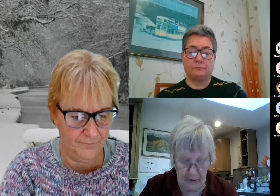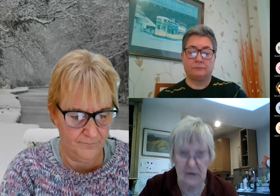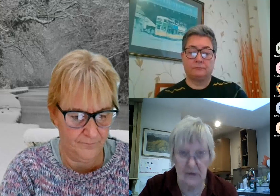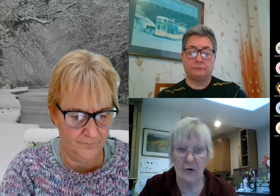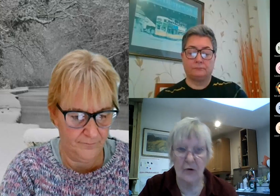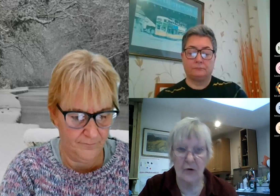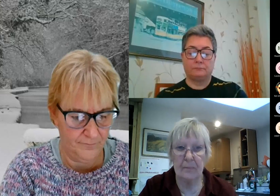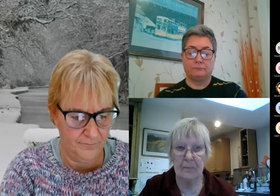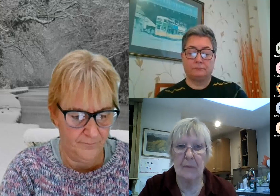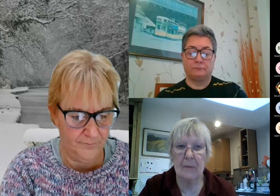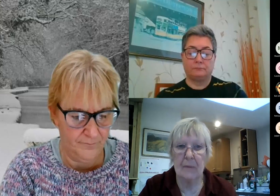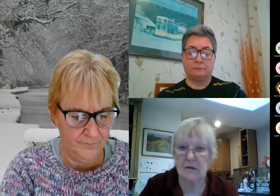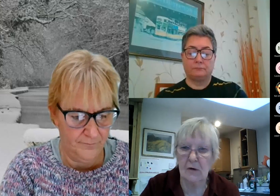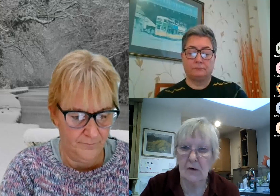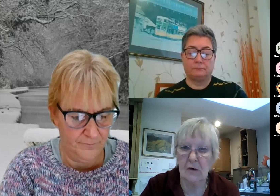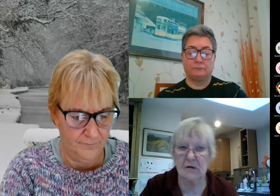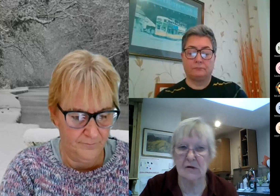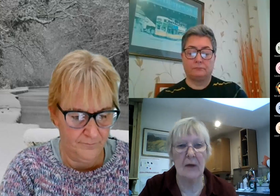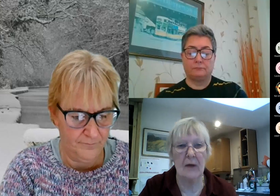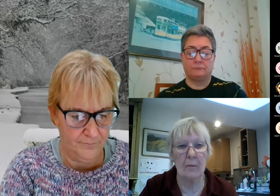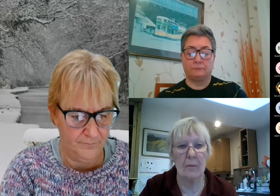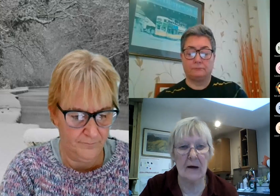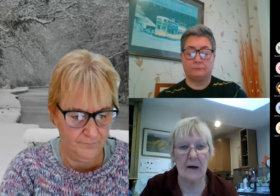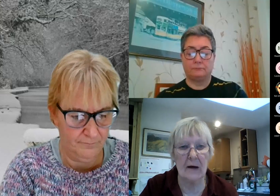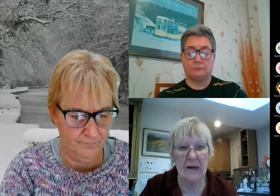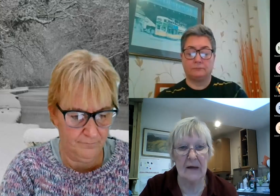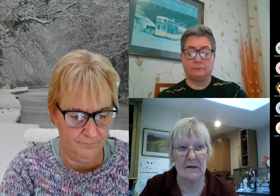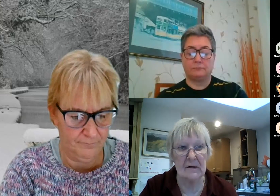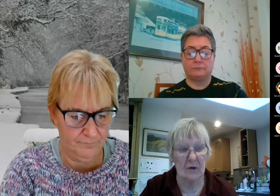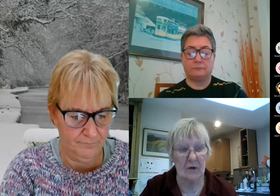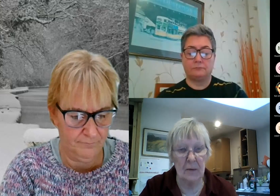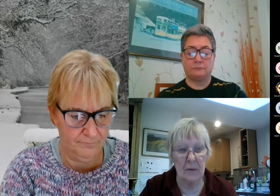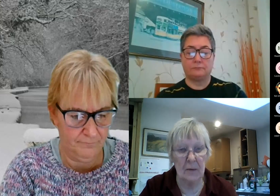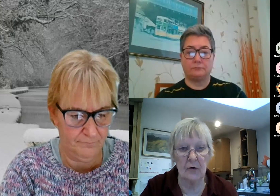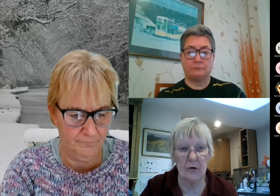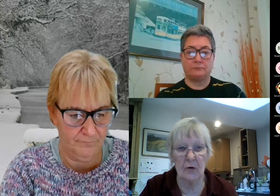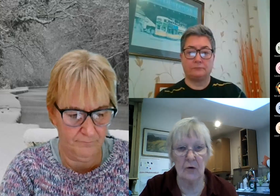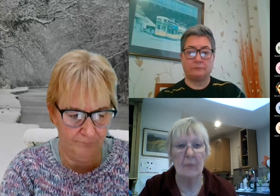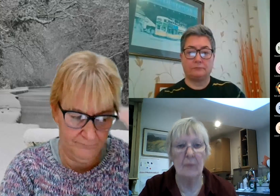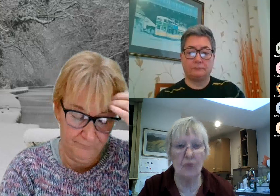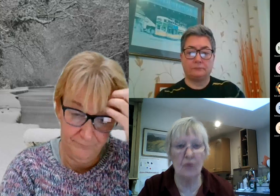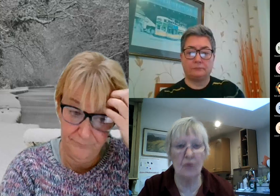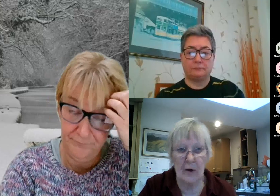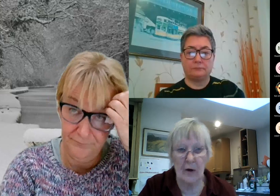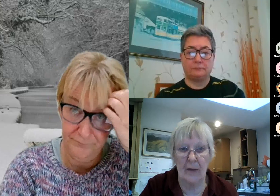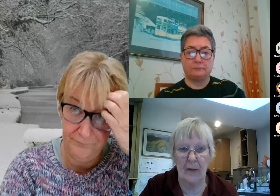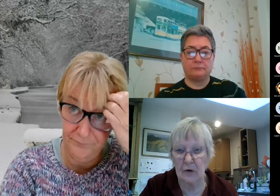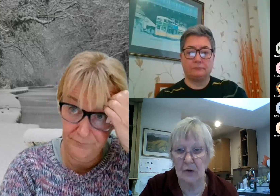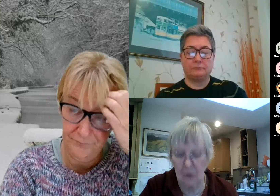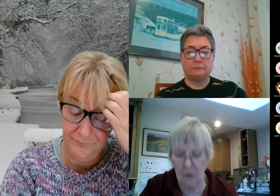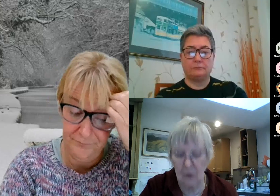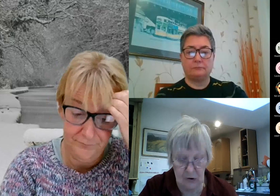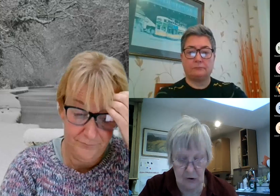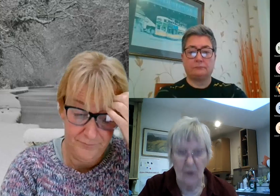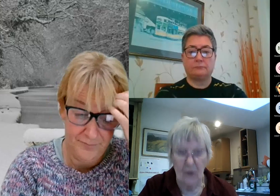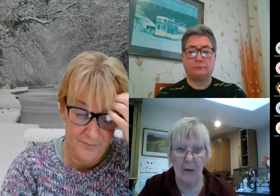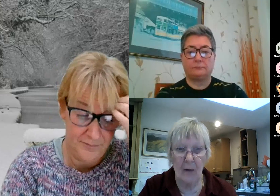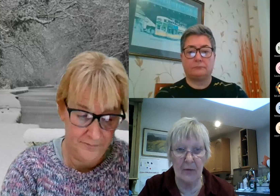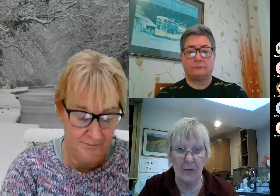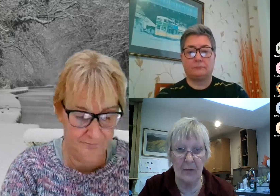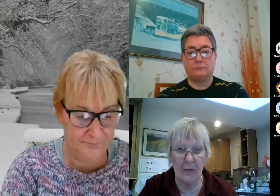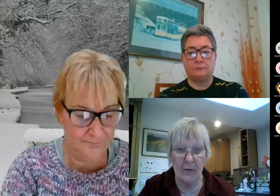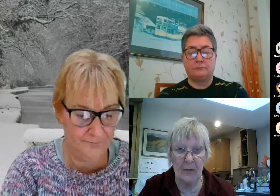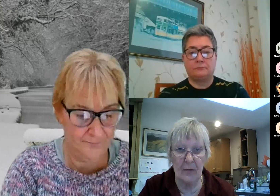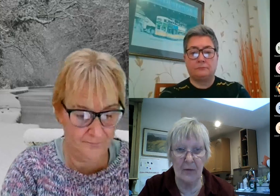knowledge out there, isn't there, from people's experience. It's about not being isolated, coping on your own, but drawing on that body of knowledge